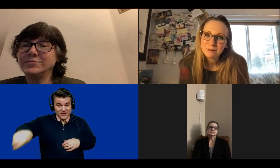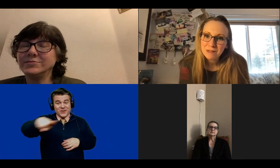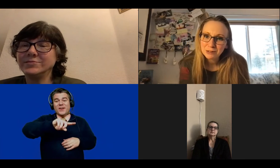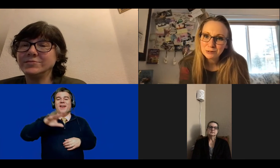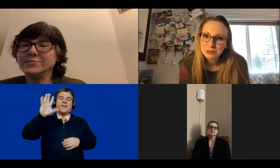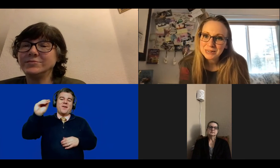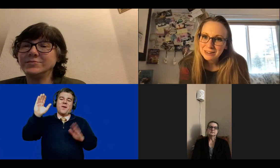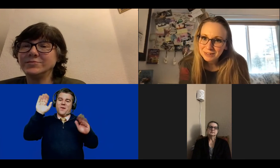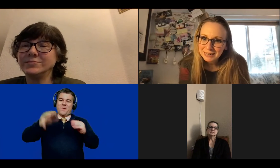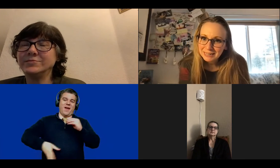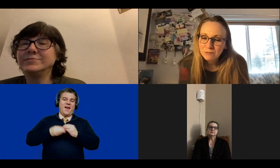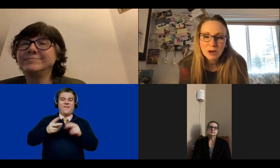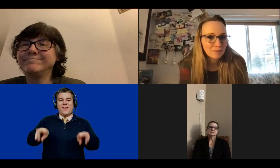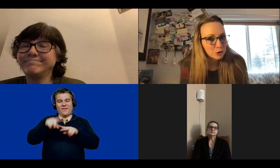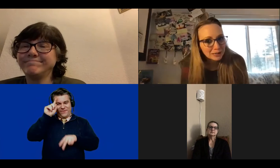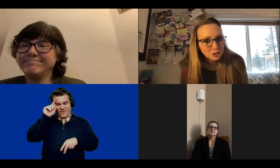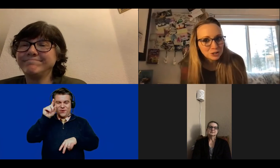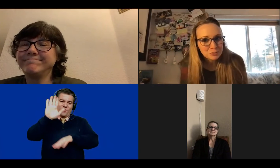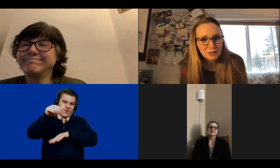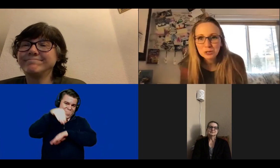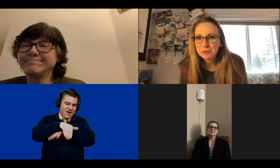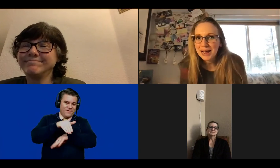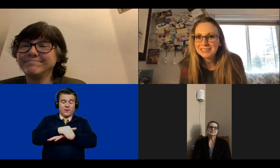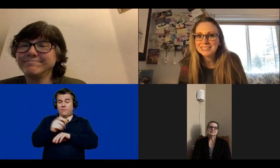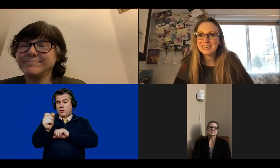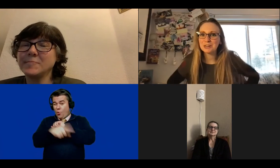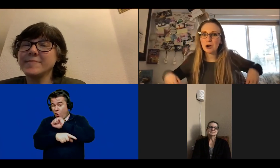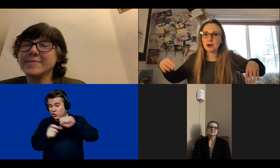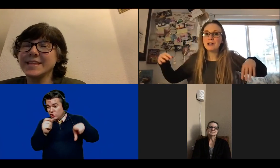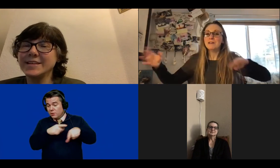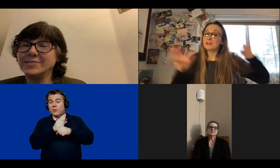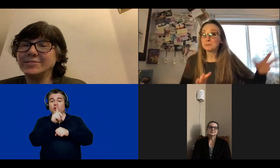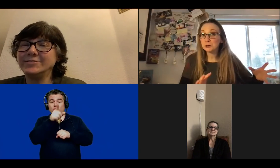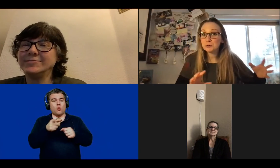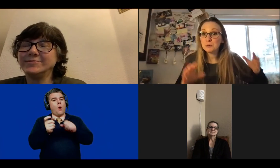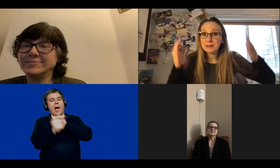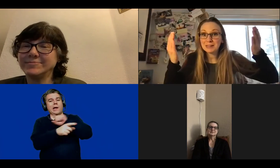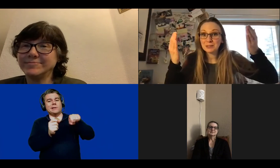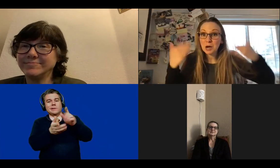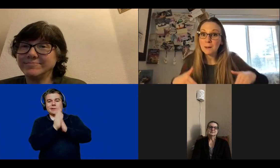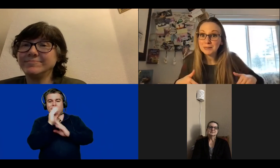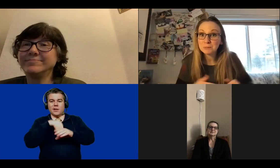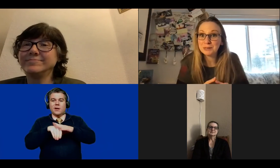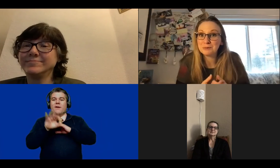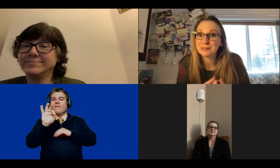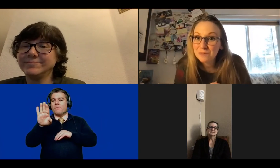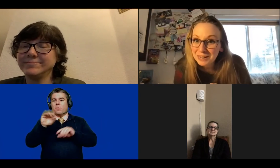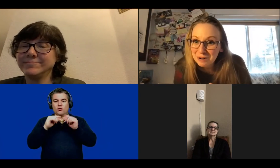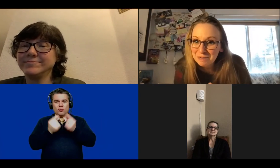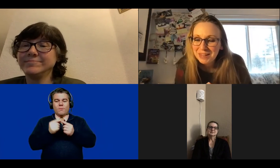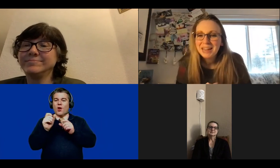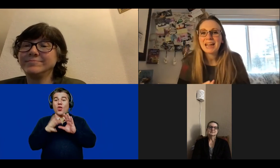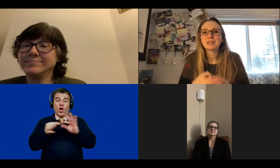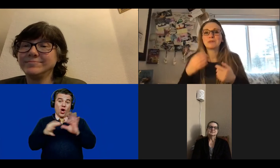hope it added value to your evening. If you have any questions, make sure you ask in our Facebook group in the comments below this